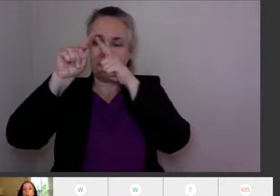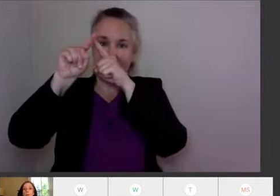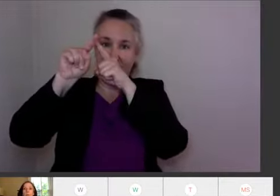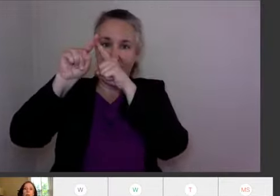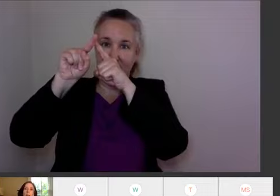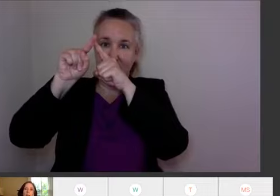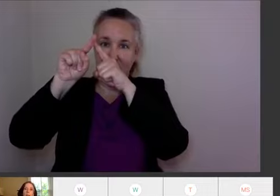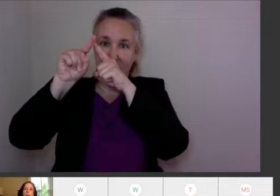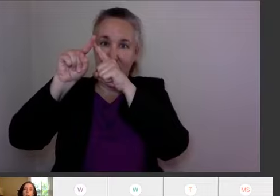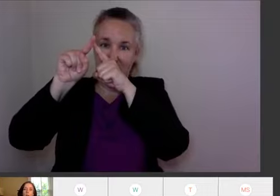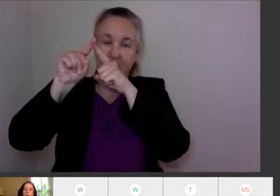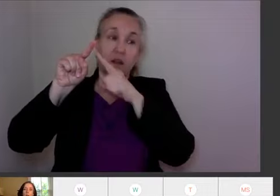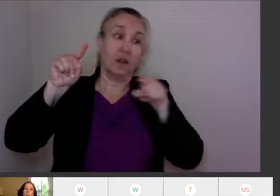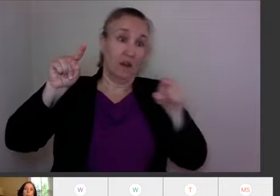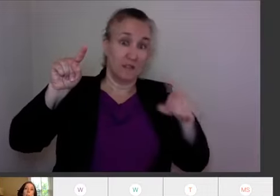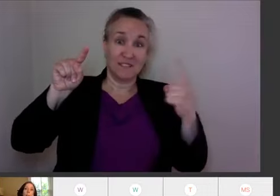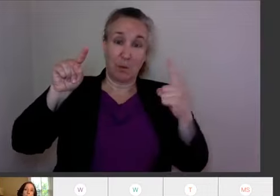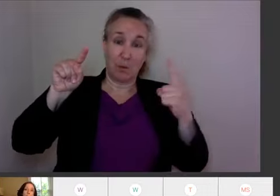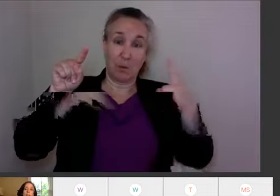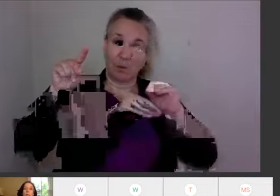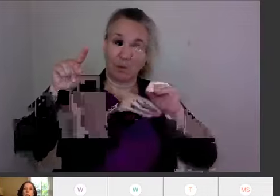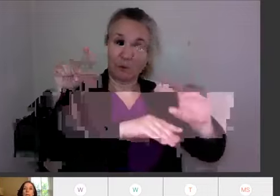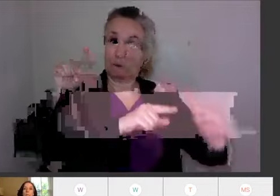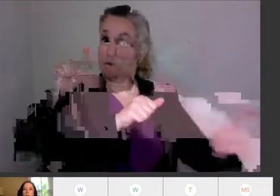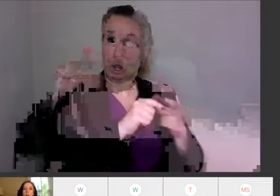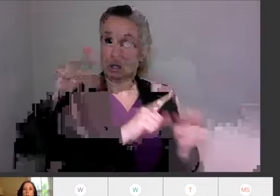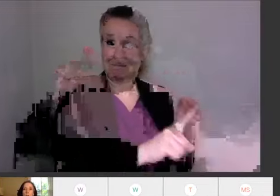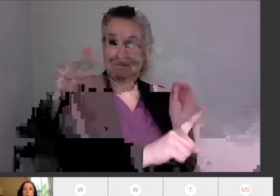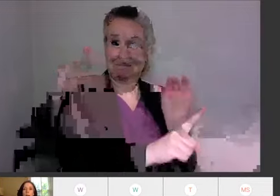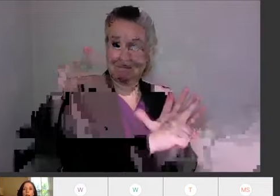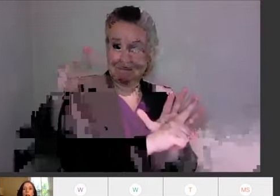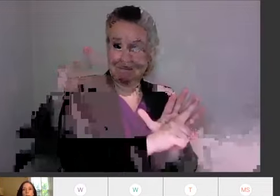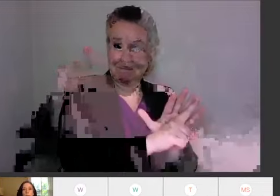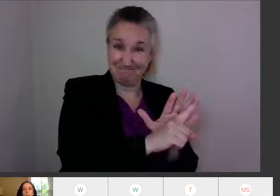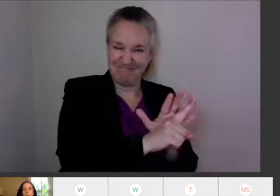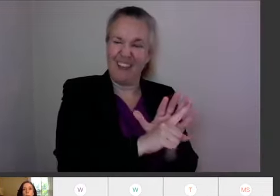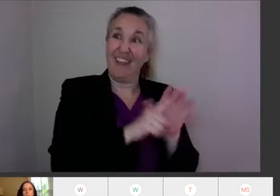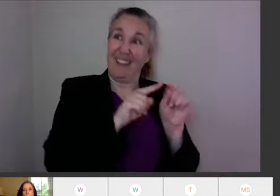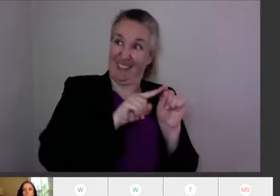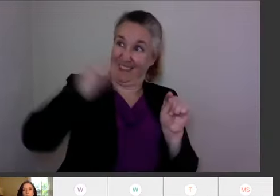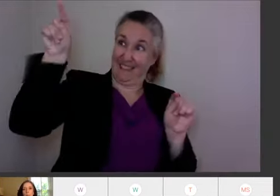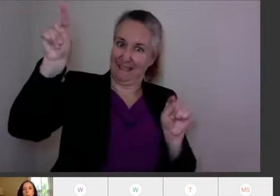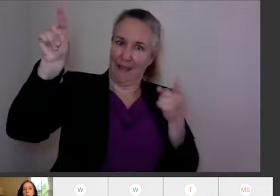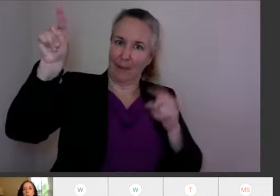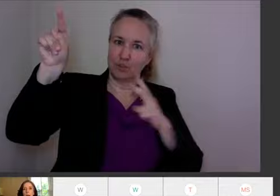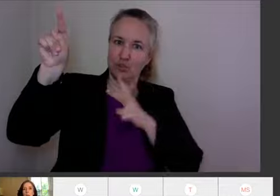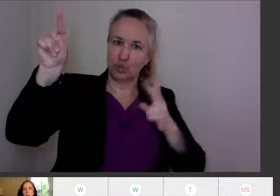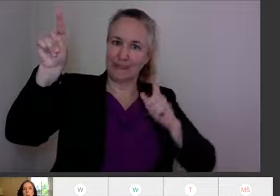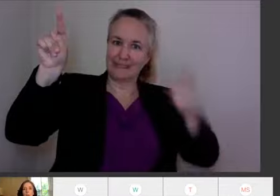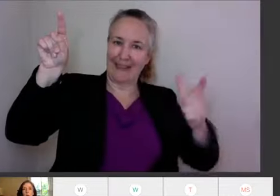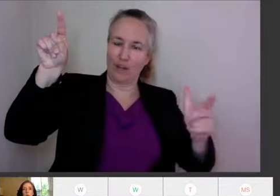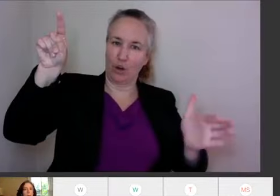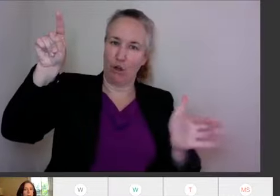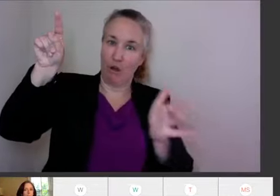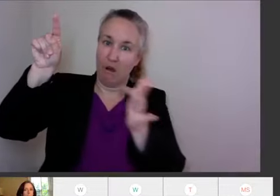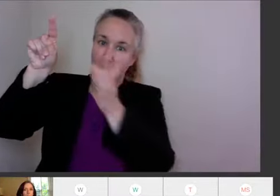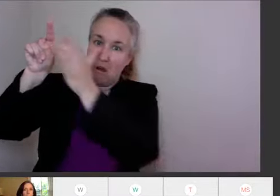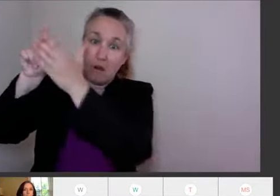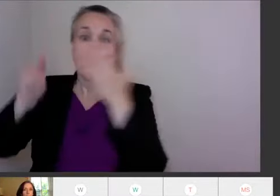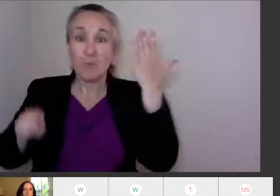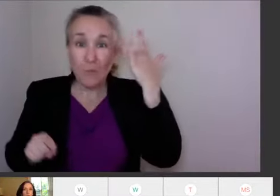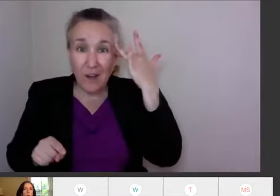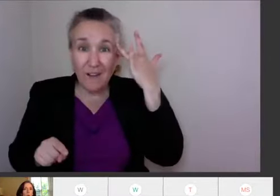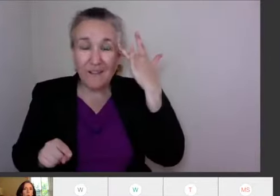after someone's been infected, or even the peak in infections. And that's because people don't tend to